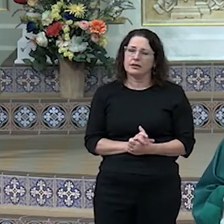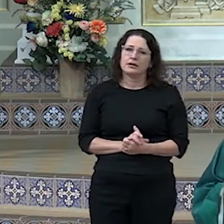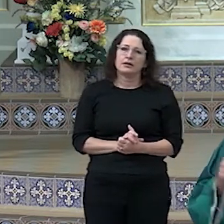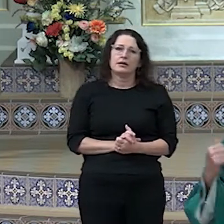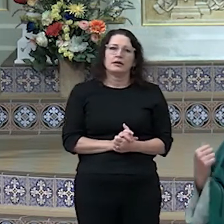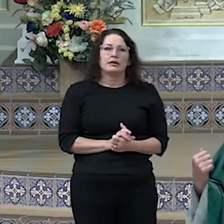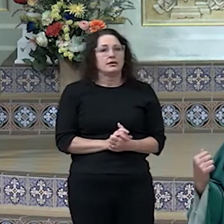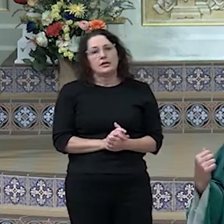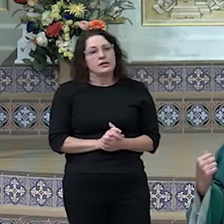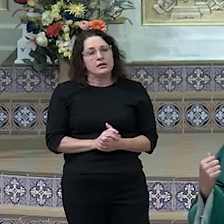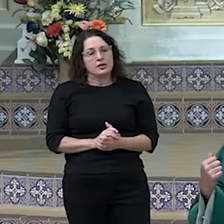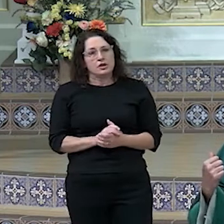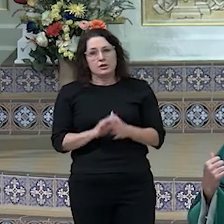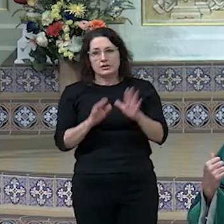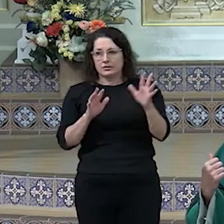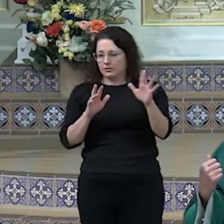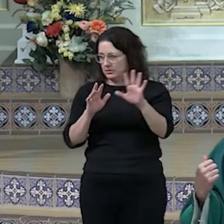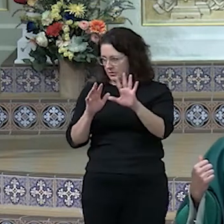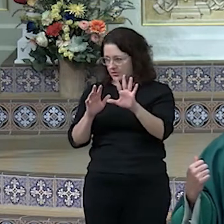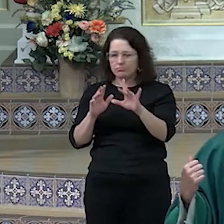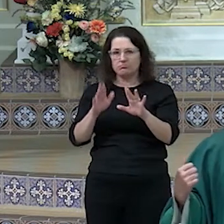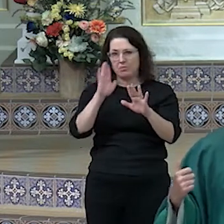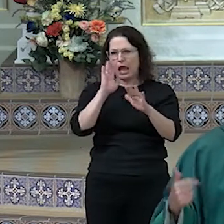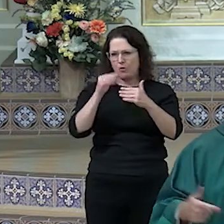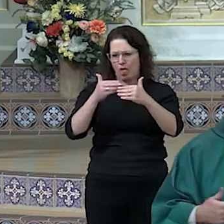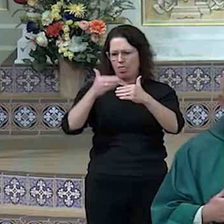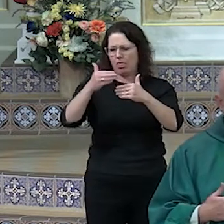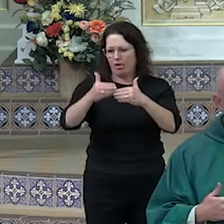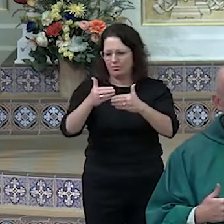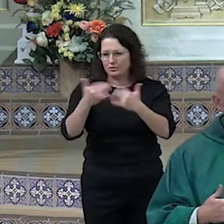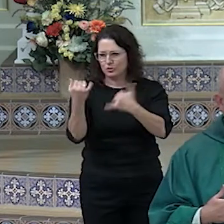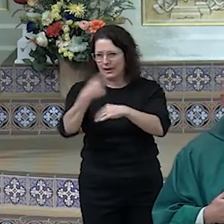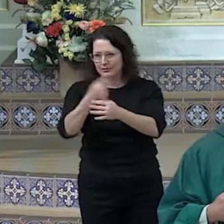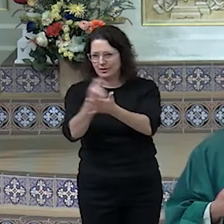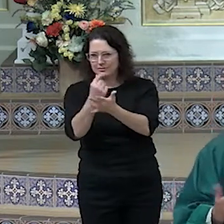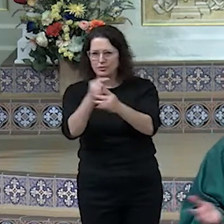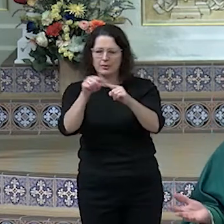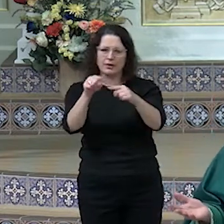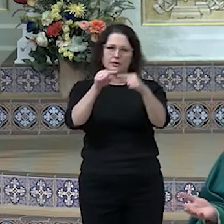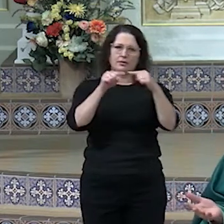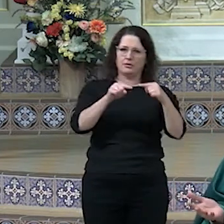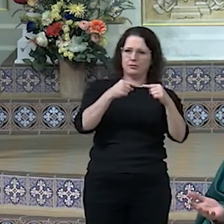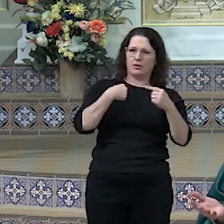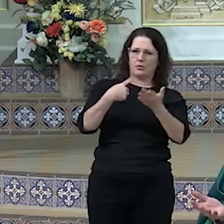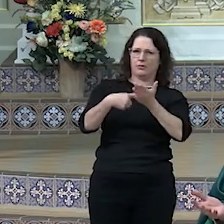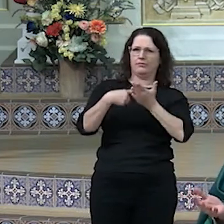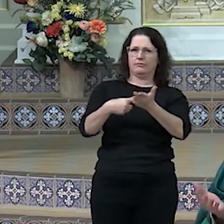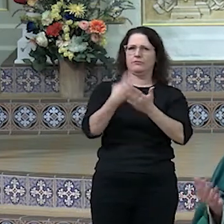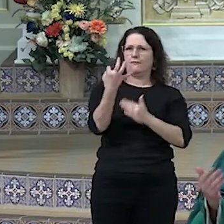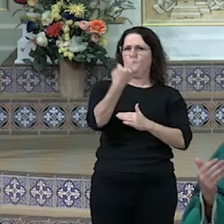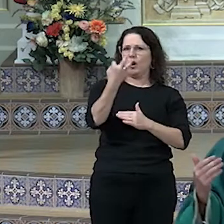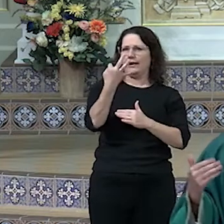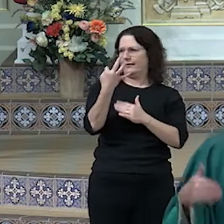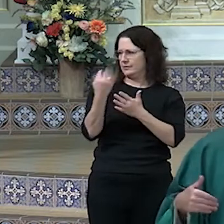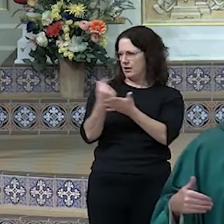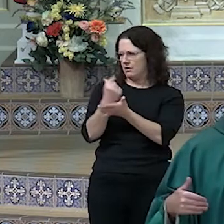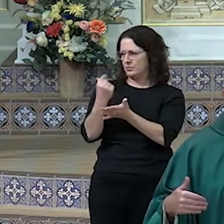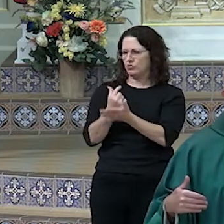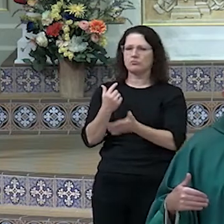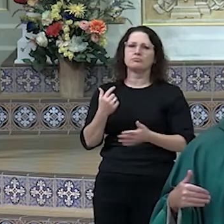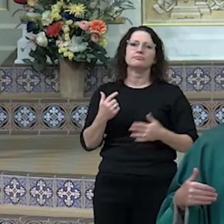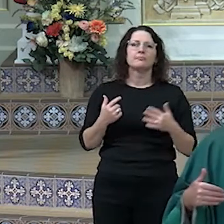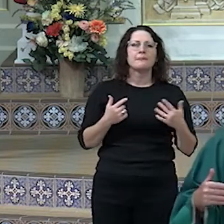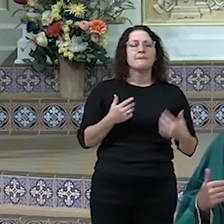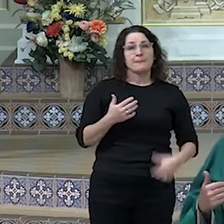So before I get to today's gospel, I want to touch on Friday's gospel. So